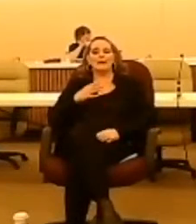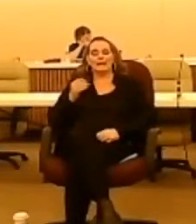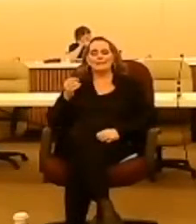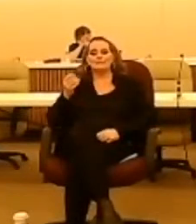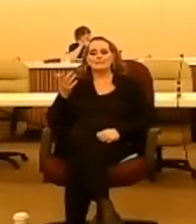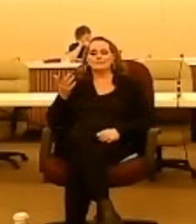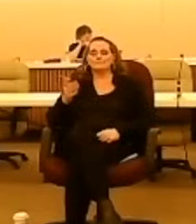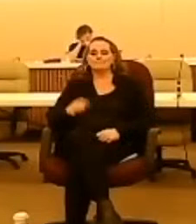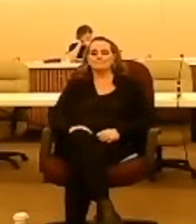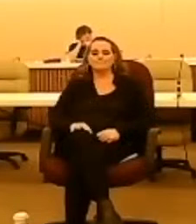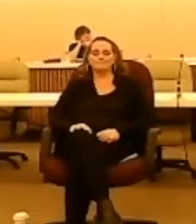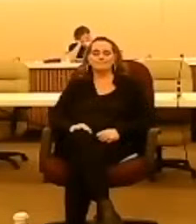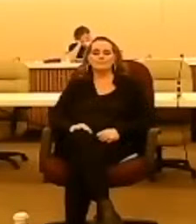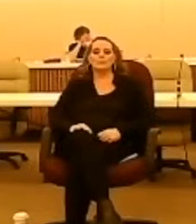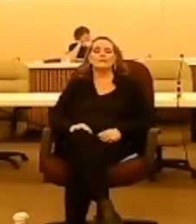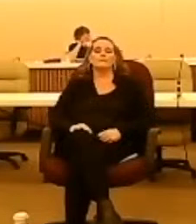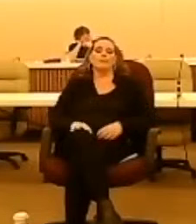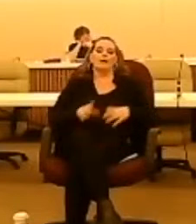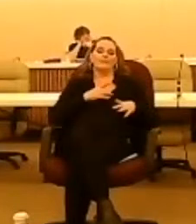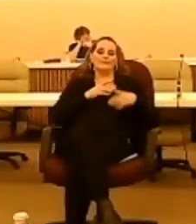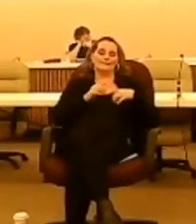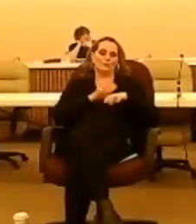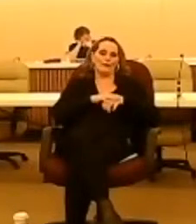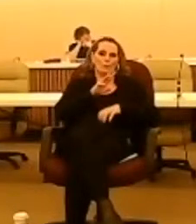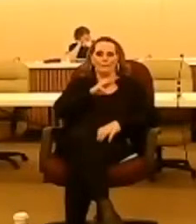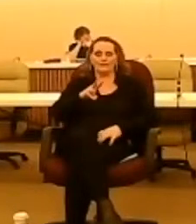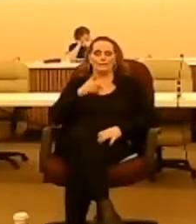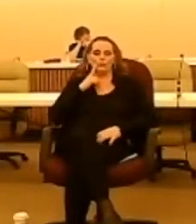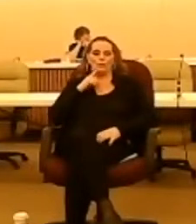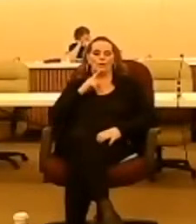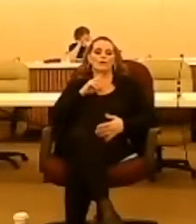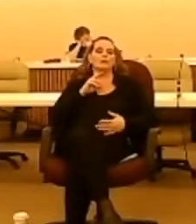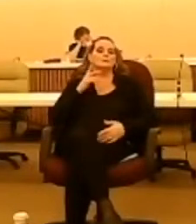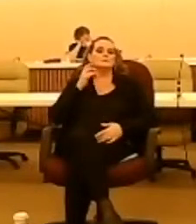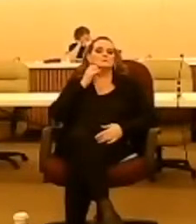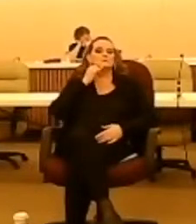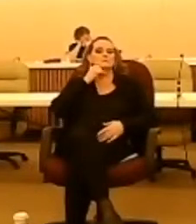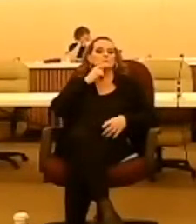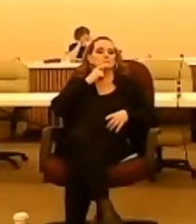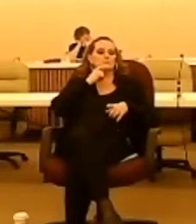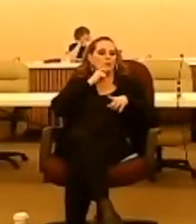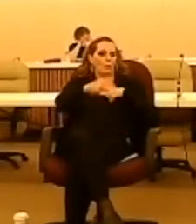And details are on the website, or you can call the rec center at